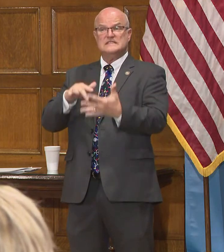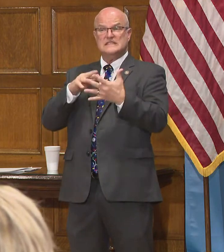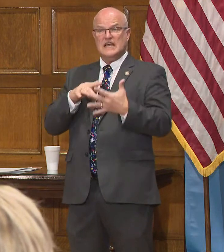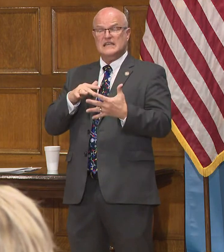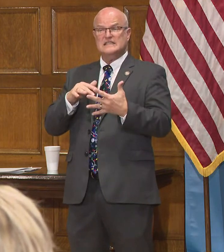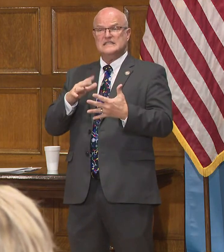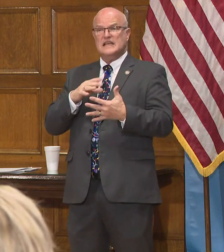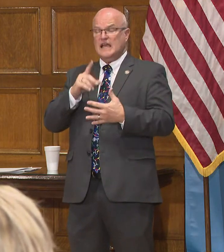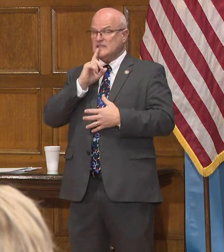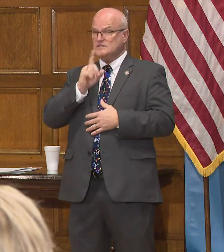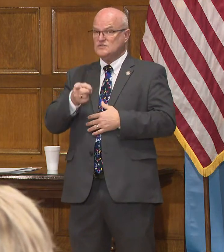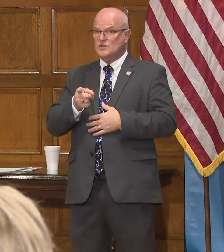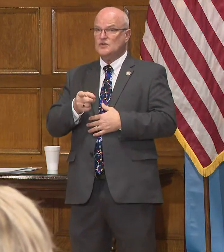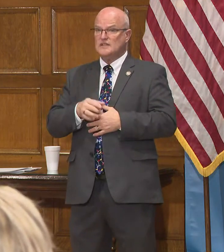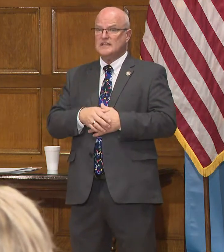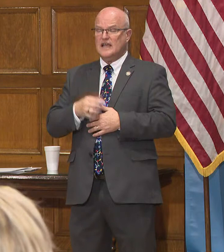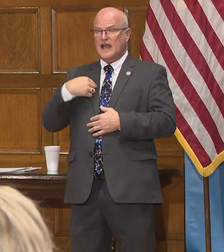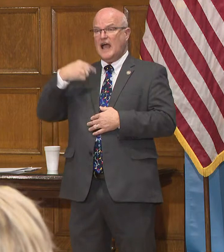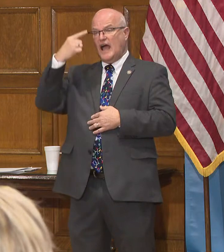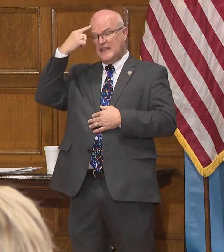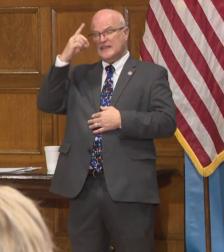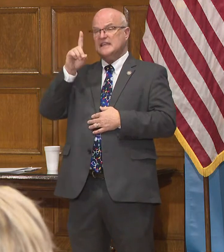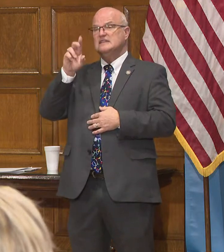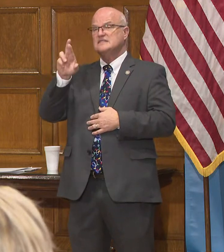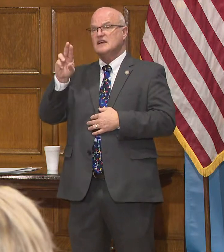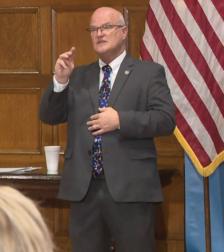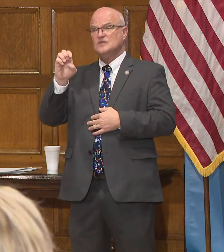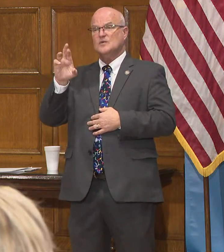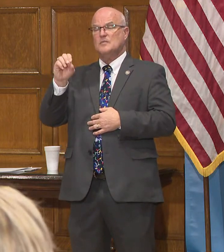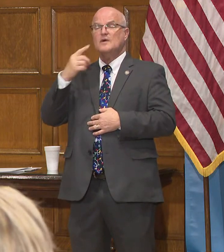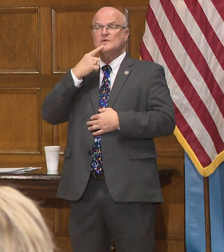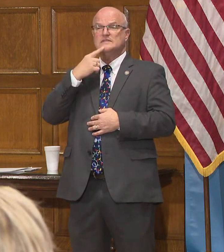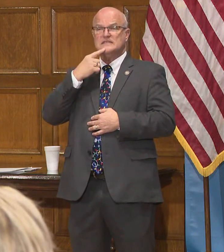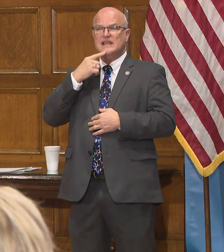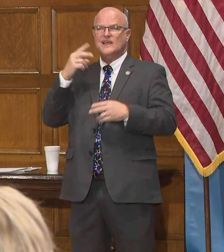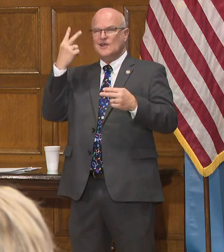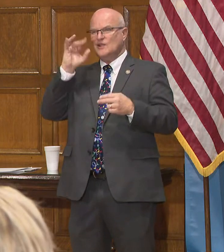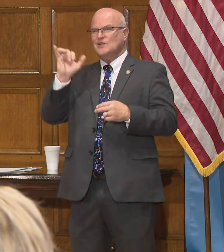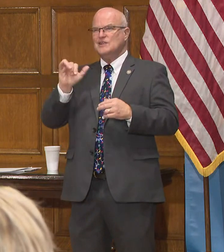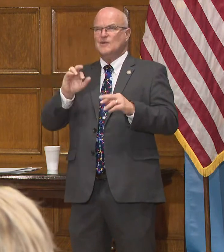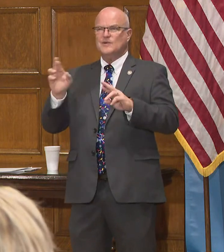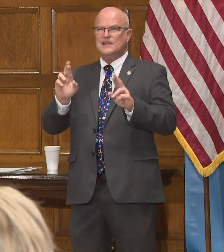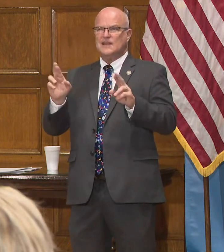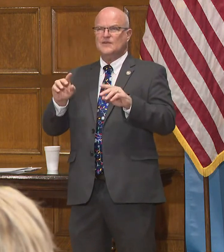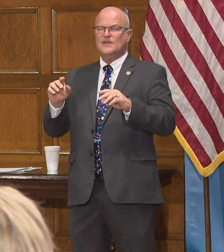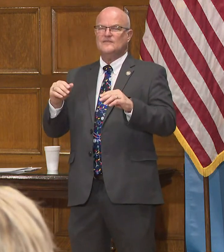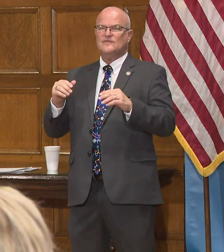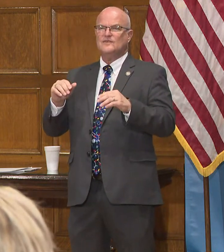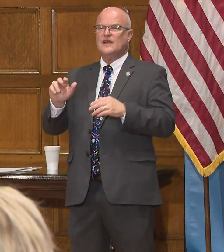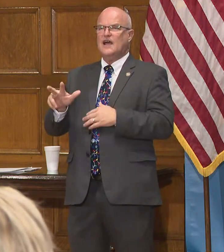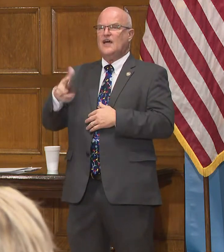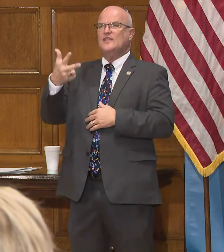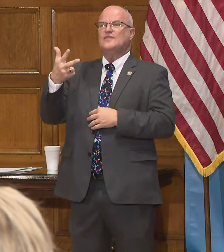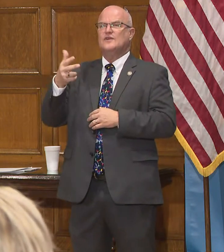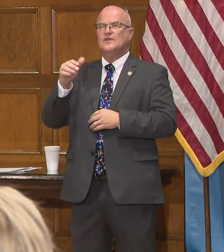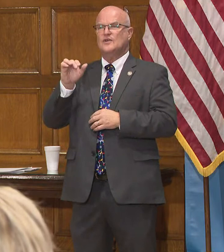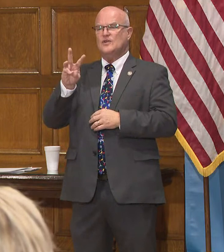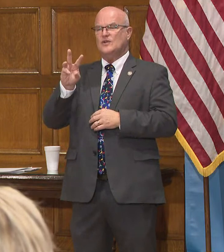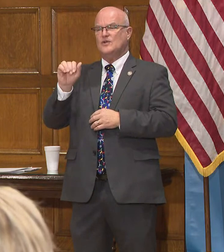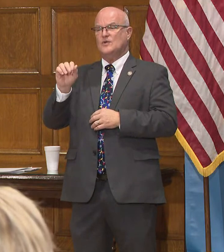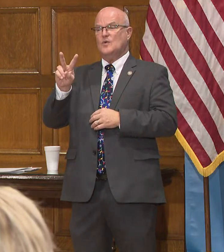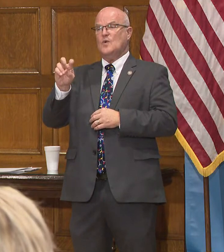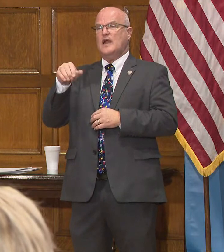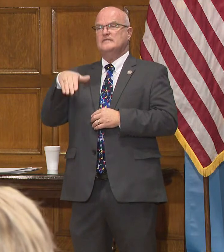and certainly, I think Dr. Romero has said, it looks like we're getting ready for a third